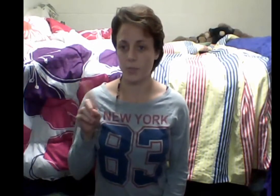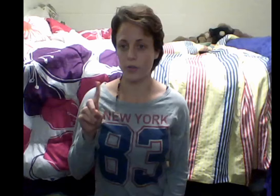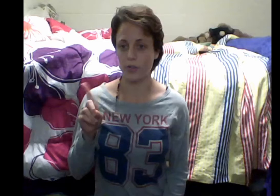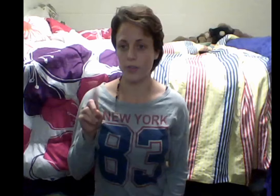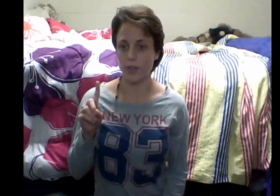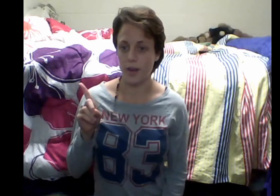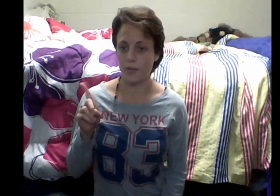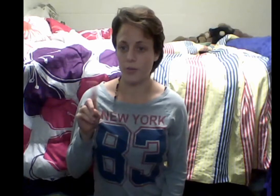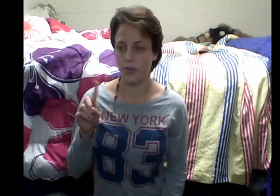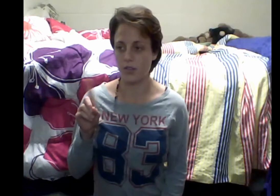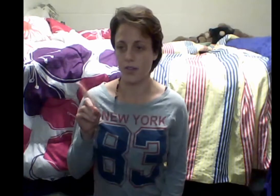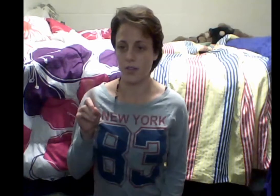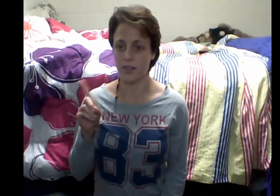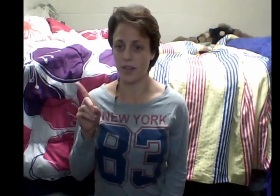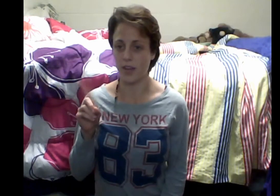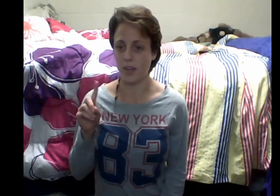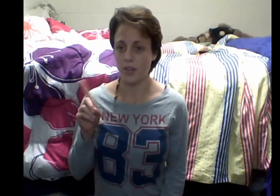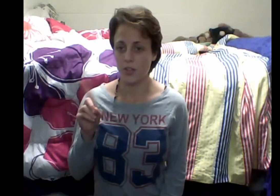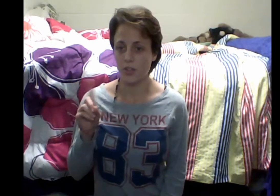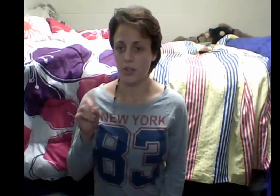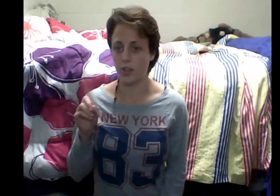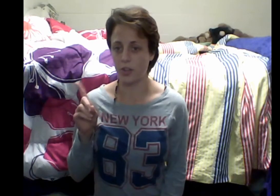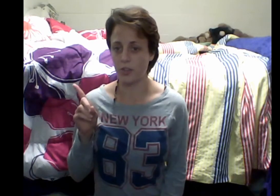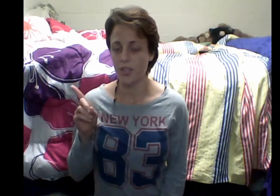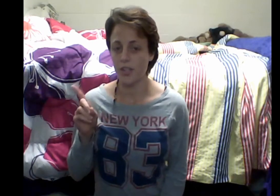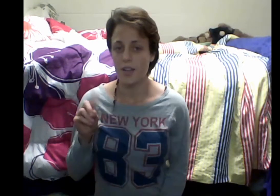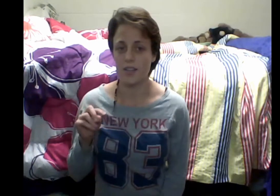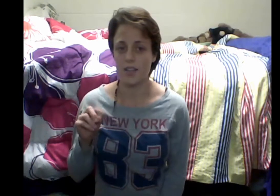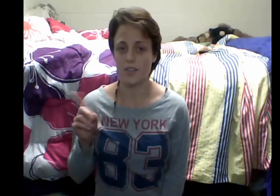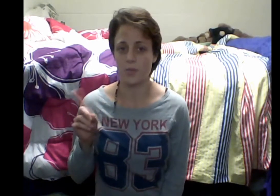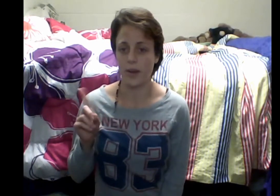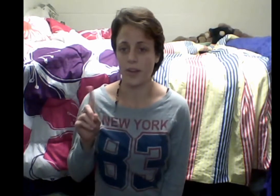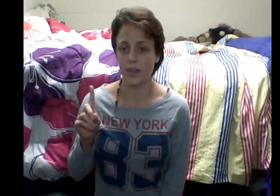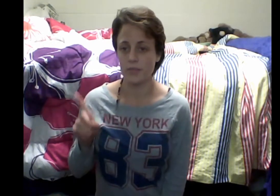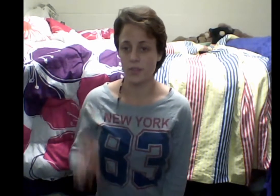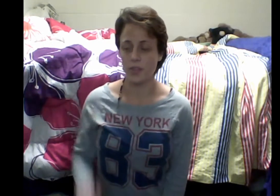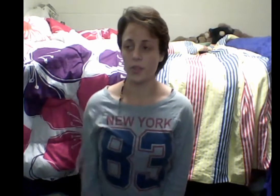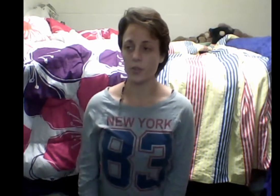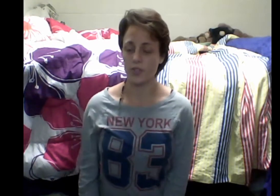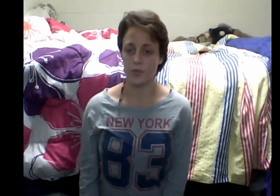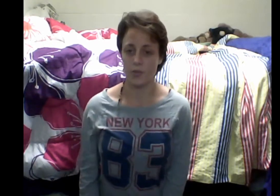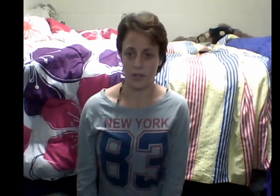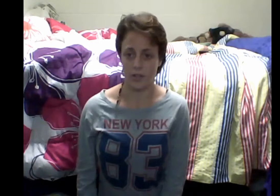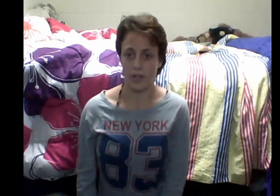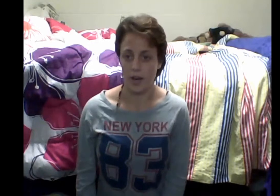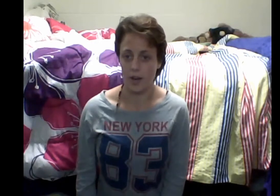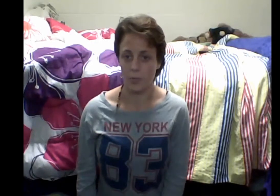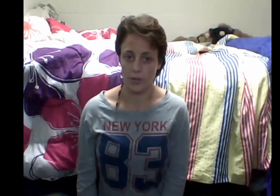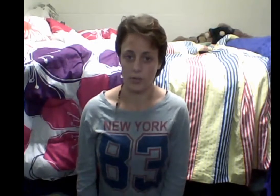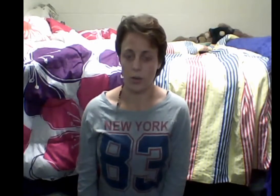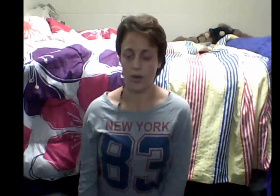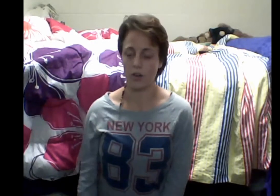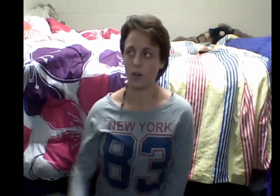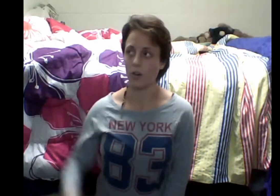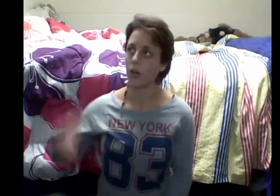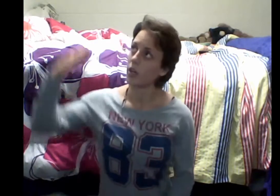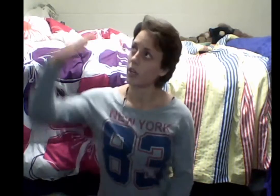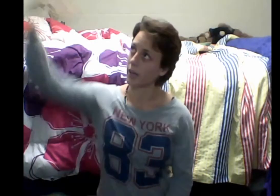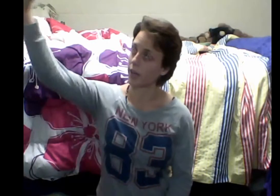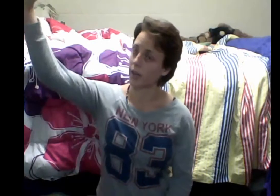wiggle your finger back and forth, like you're saying, "No, no, no." So that's where. You, since we're talking to God, where you go, I'll go. You have your hand